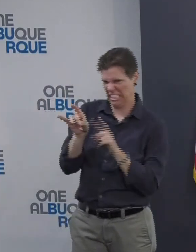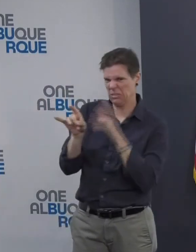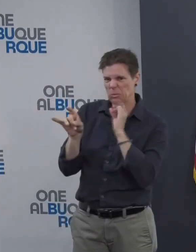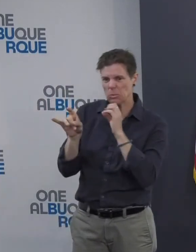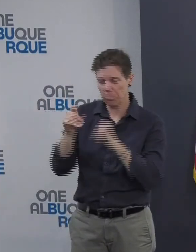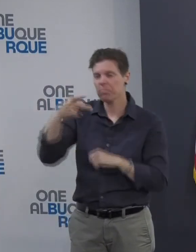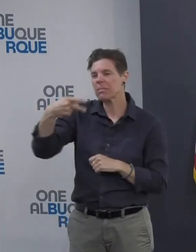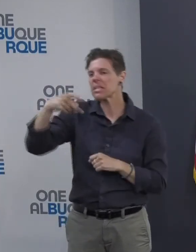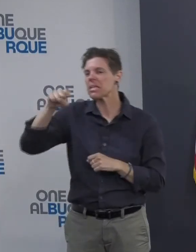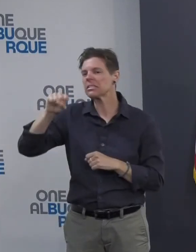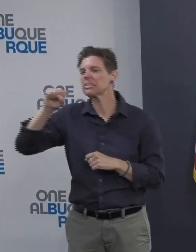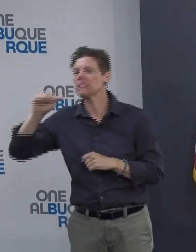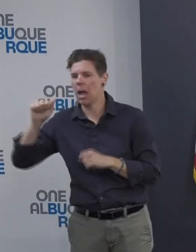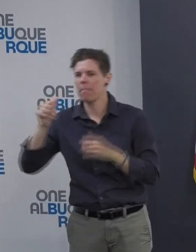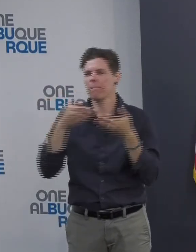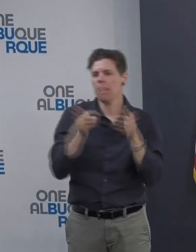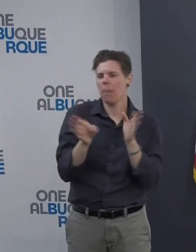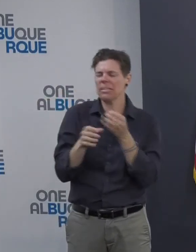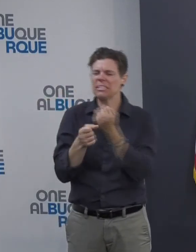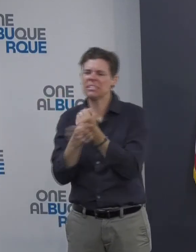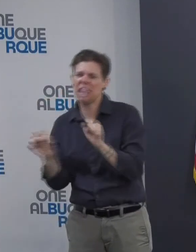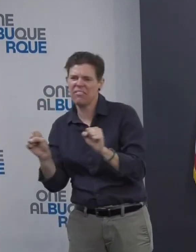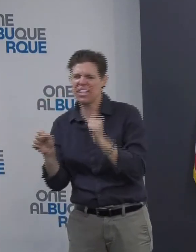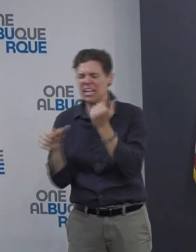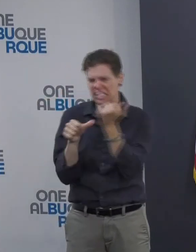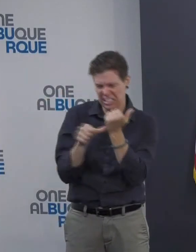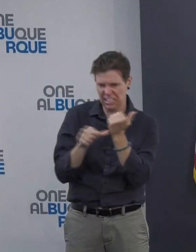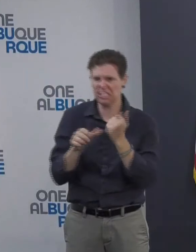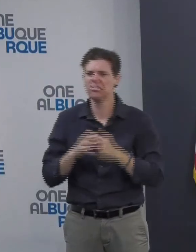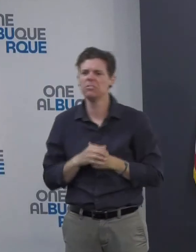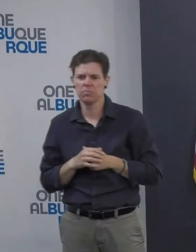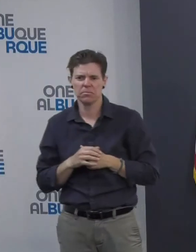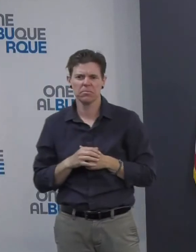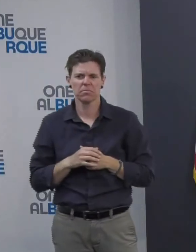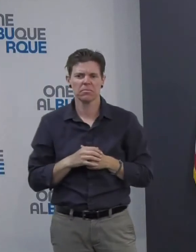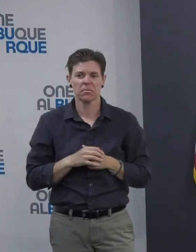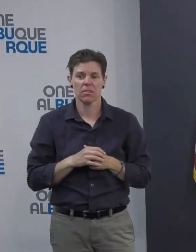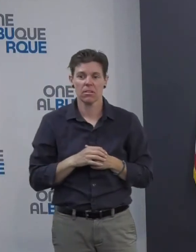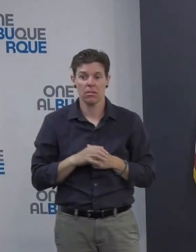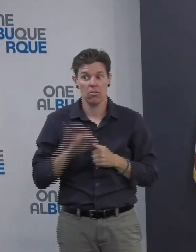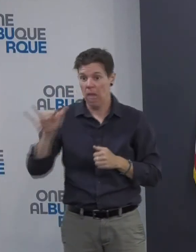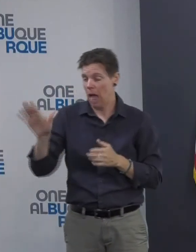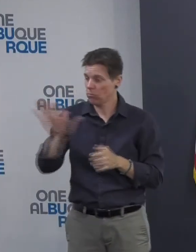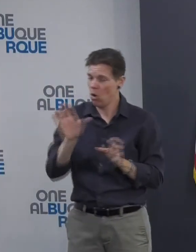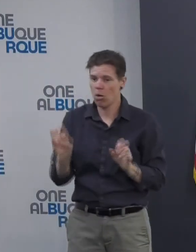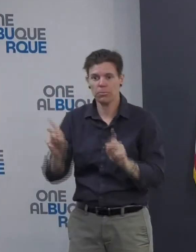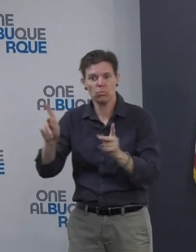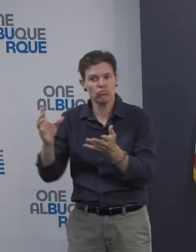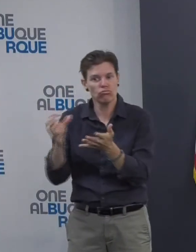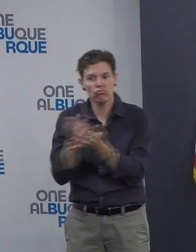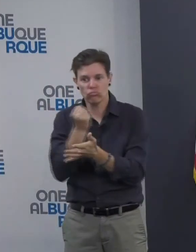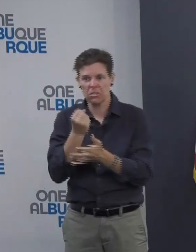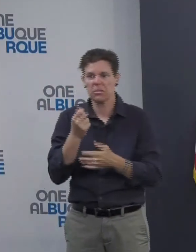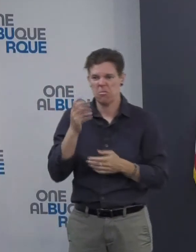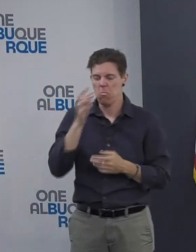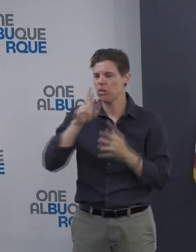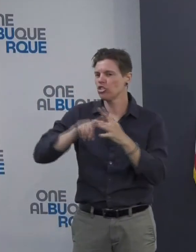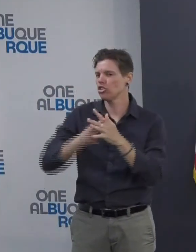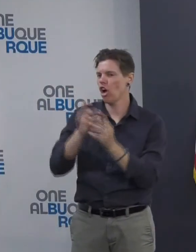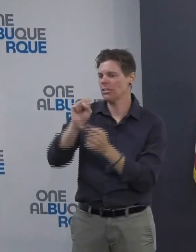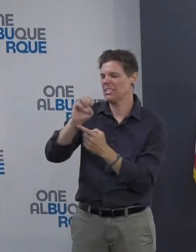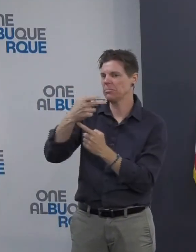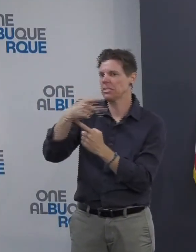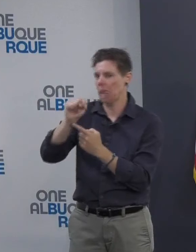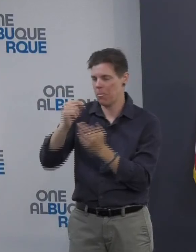is the way to go. September is their next PSA class. So, Mayor, I'm going to tell you that we're going to